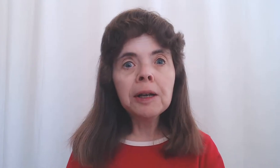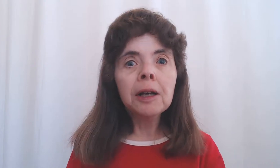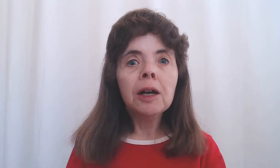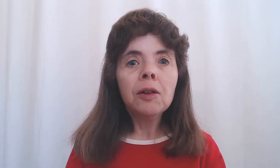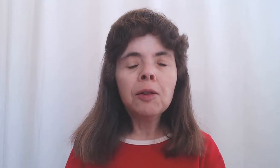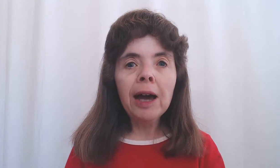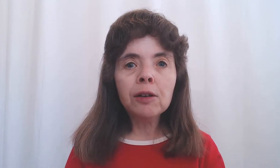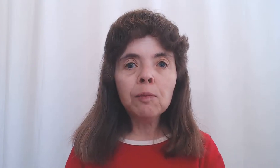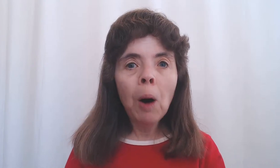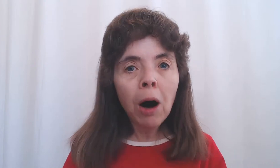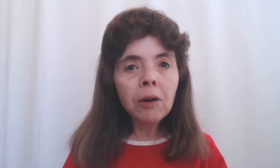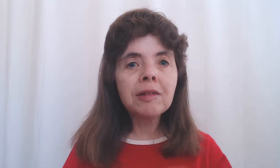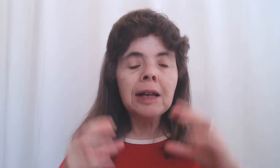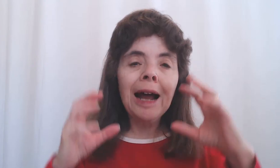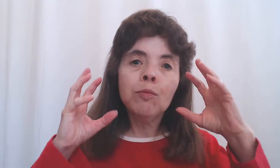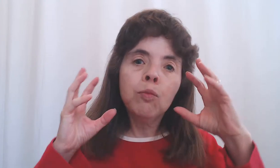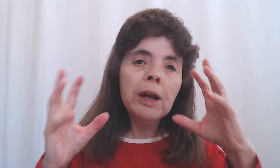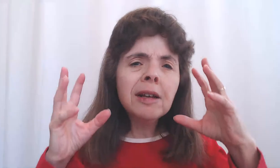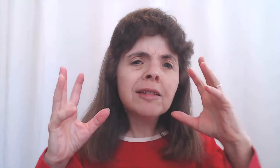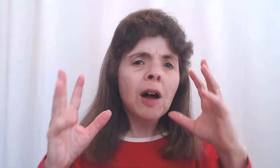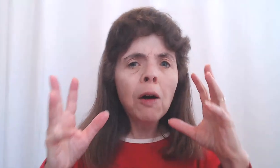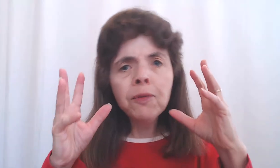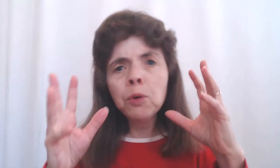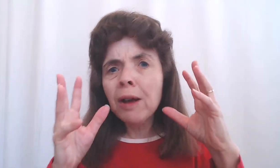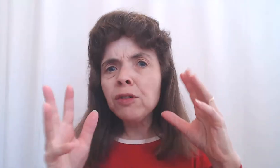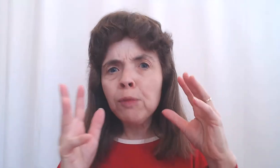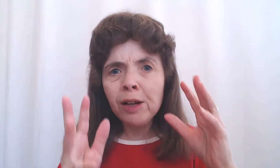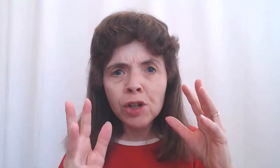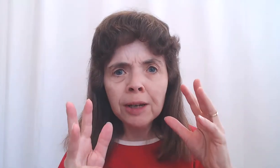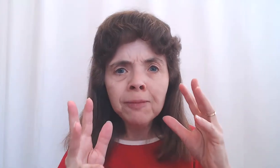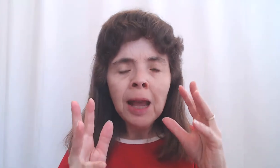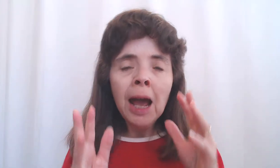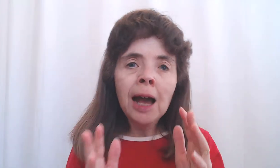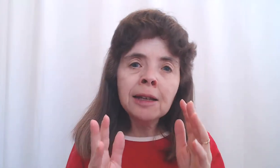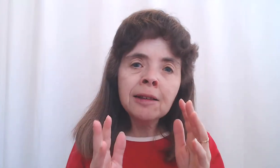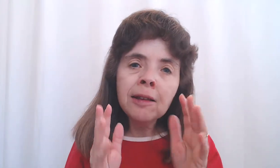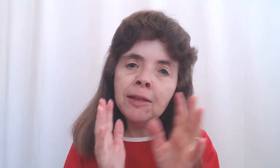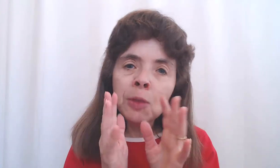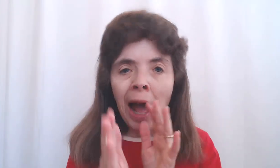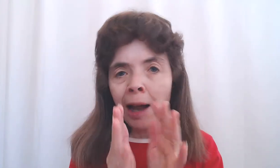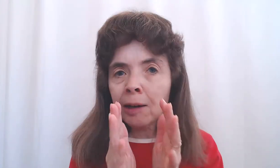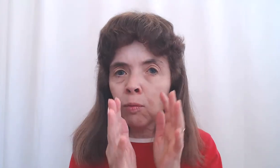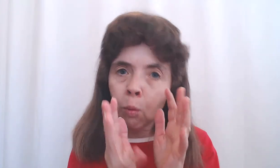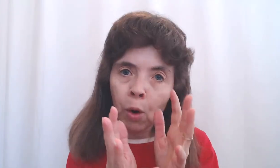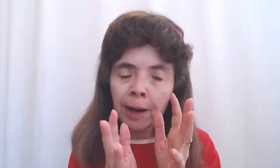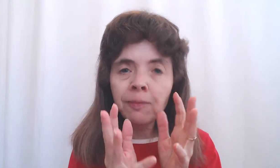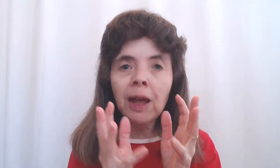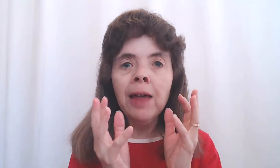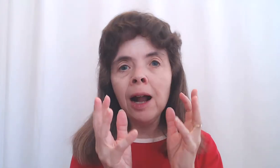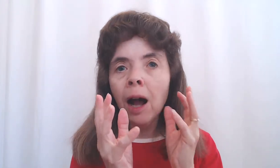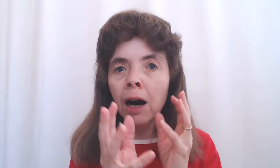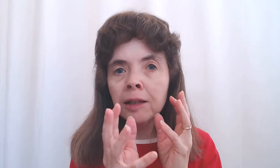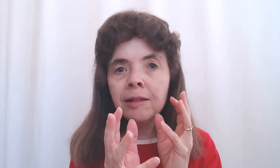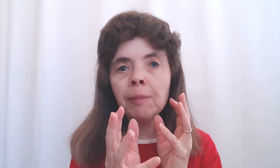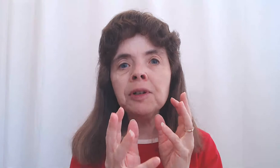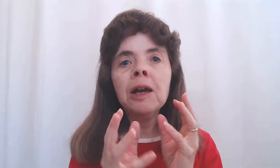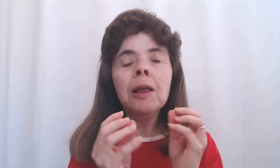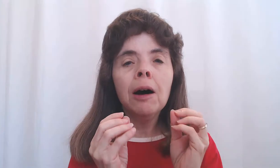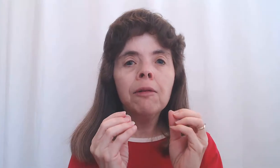that Paul is an eyewitness of the resurrection. And it's that wording and that concept of